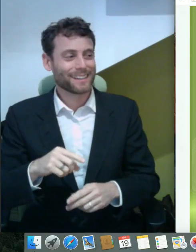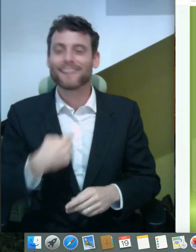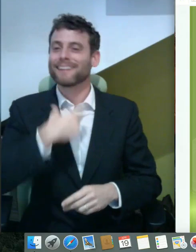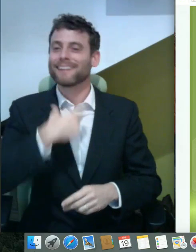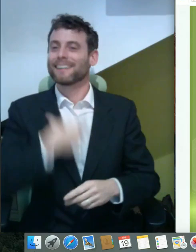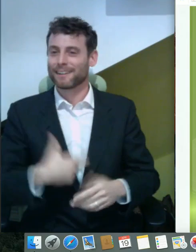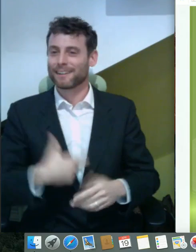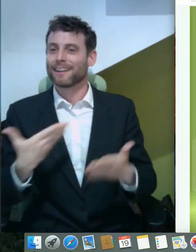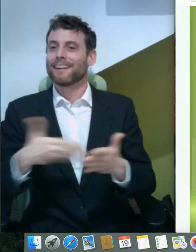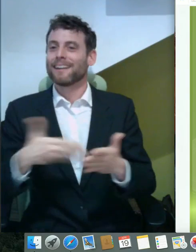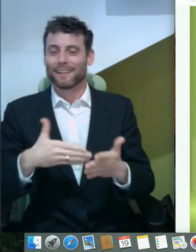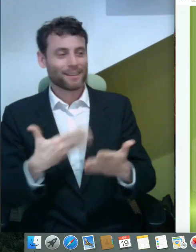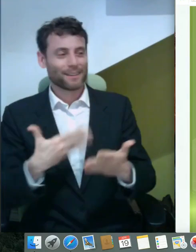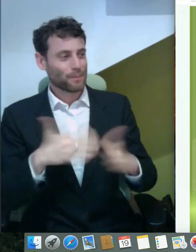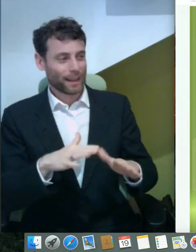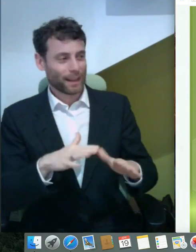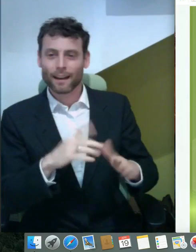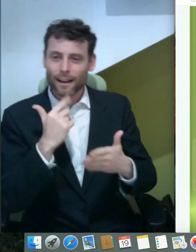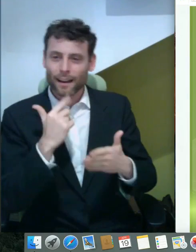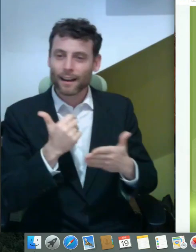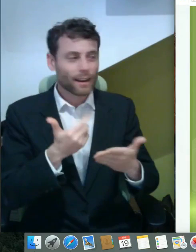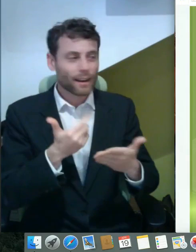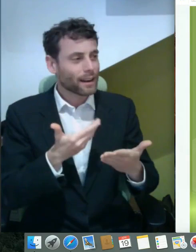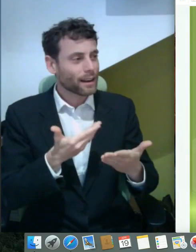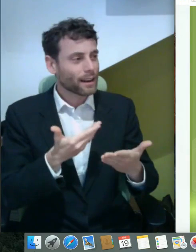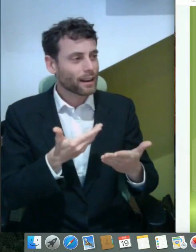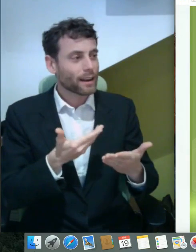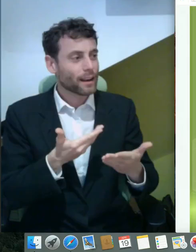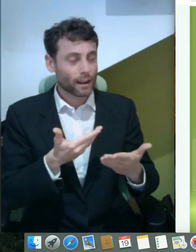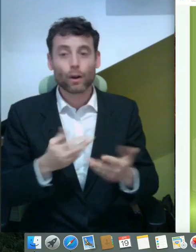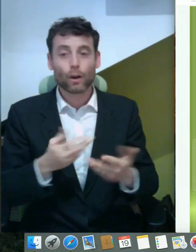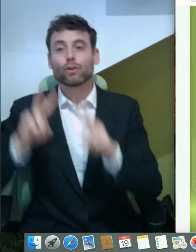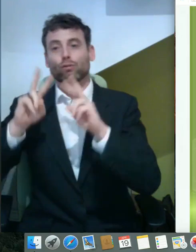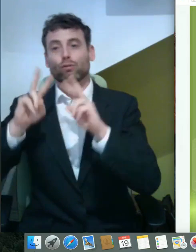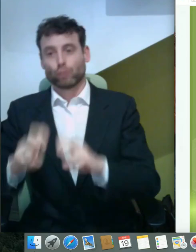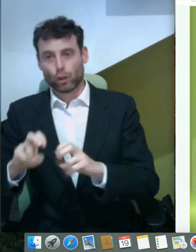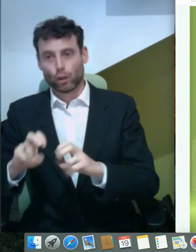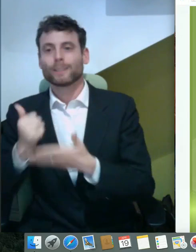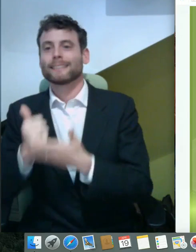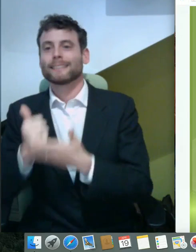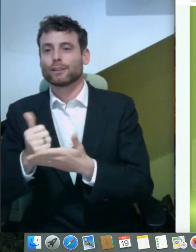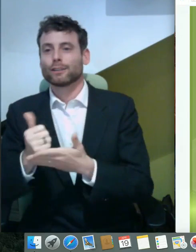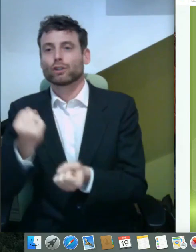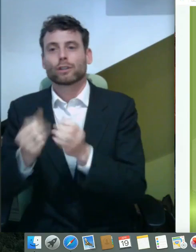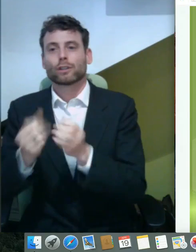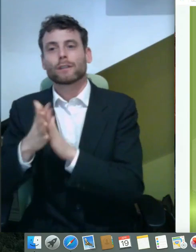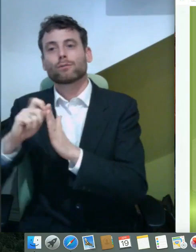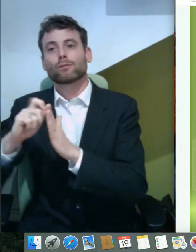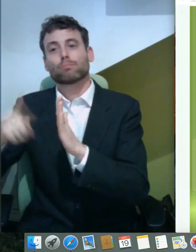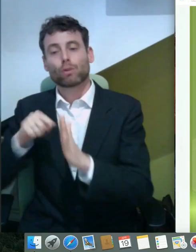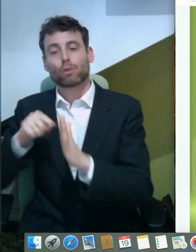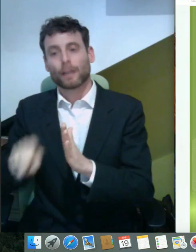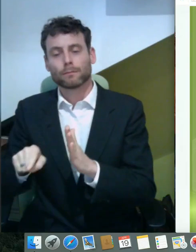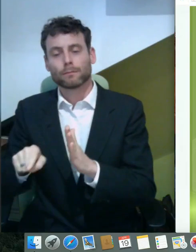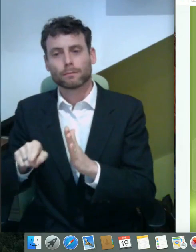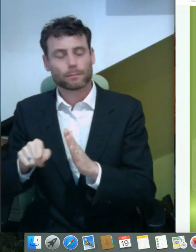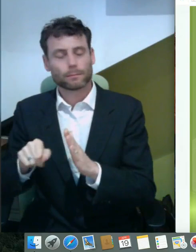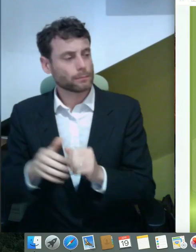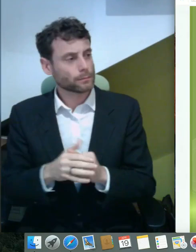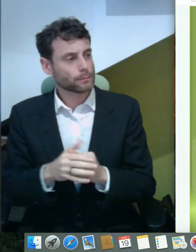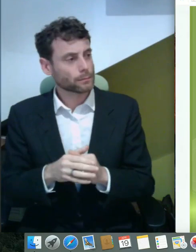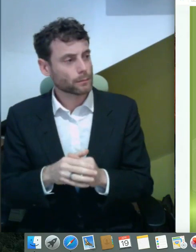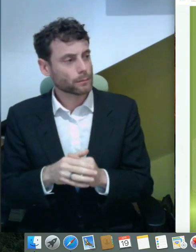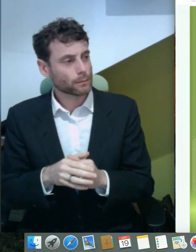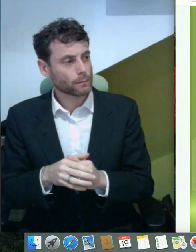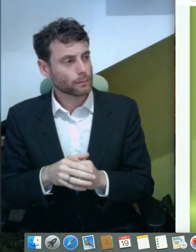Skinner, who is research assistant on the Justice Signs project. And